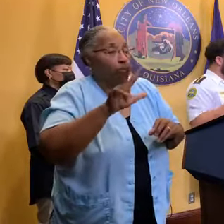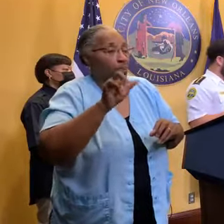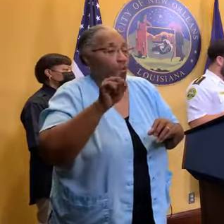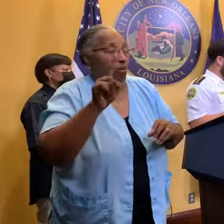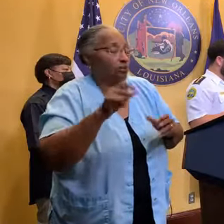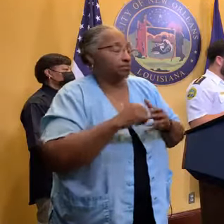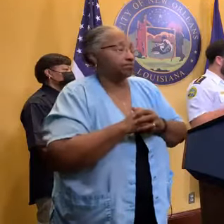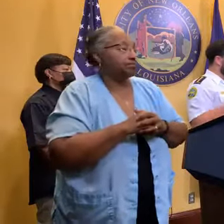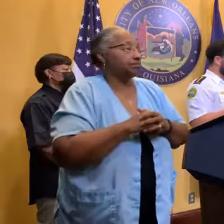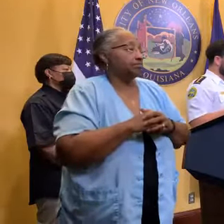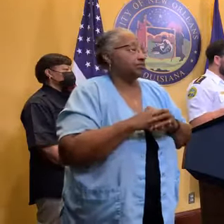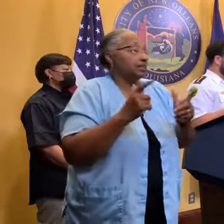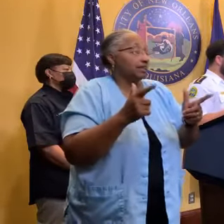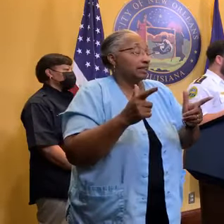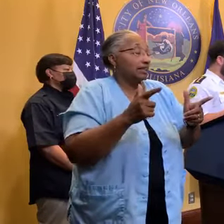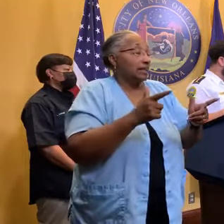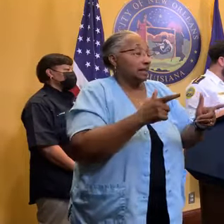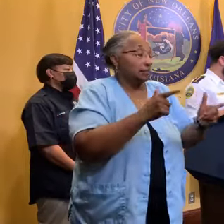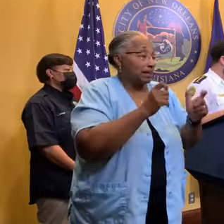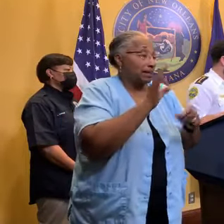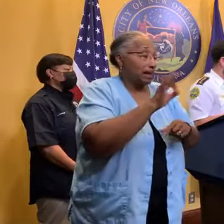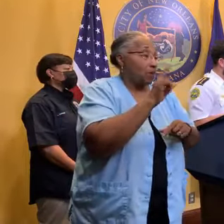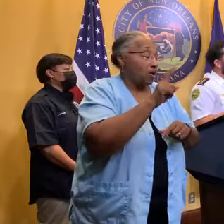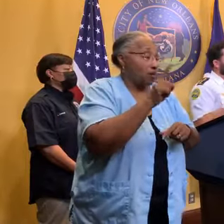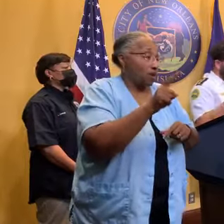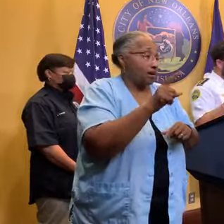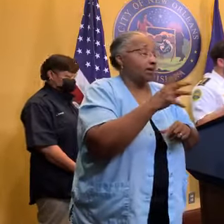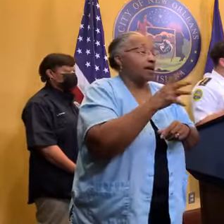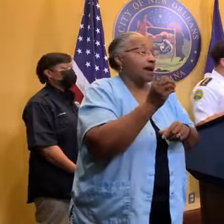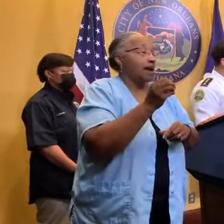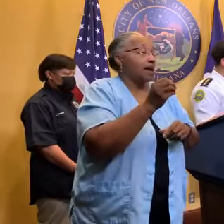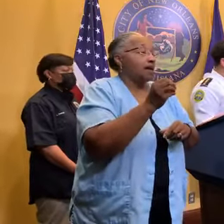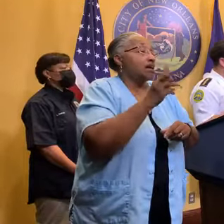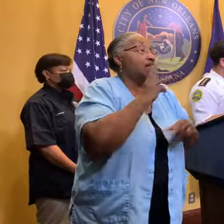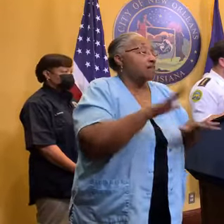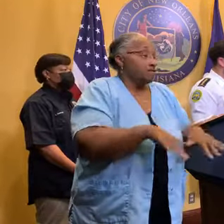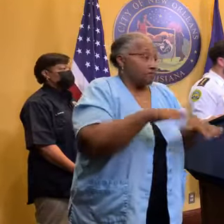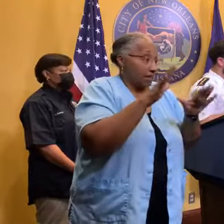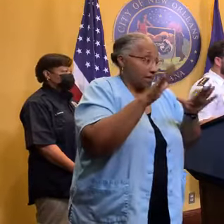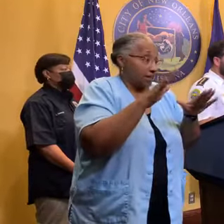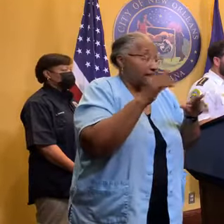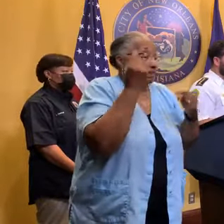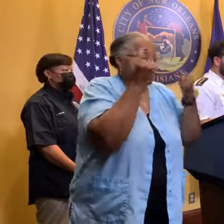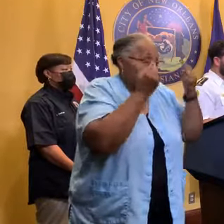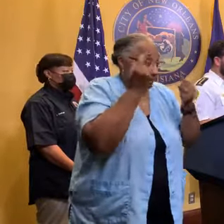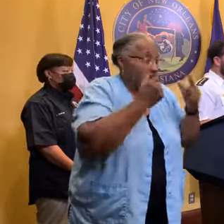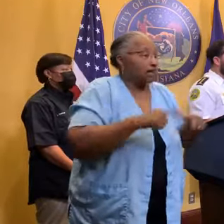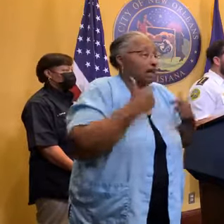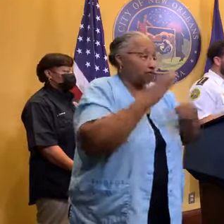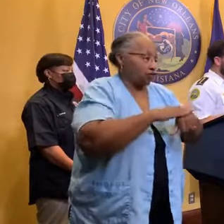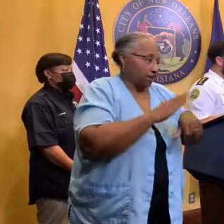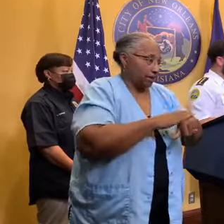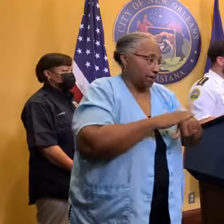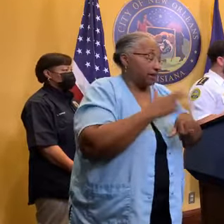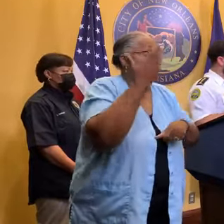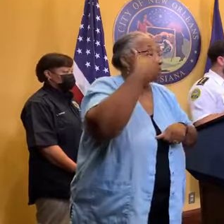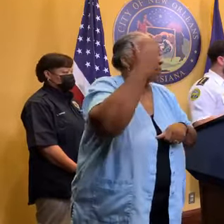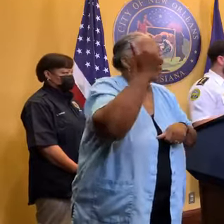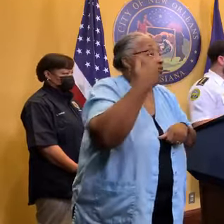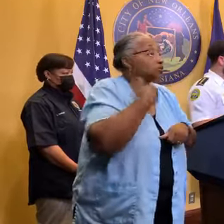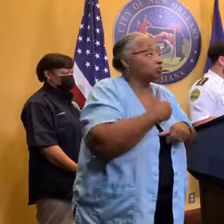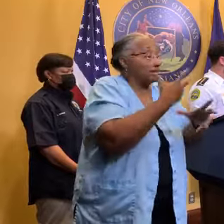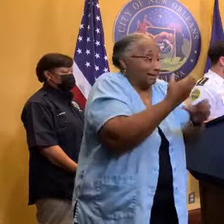immediate intervention to protect life and property. Street flooding as well is considered a life-threatening emergency because we